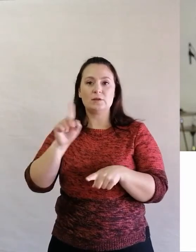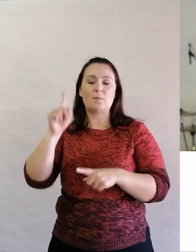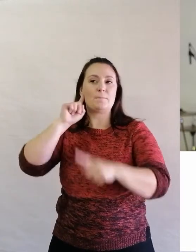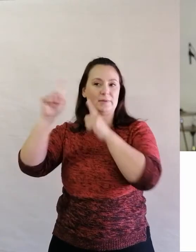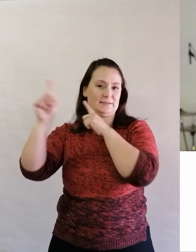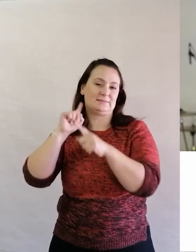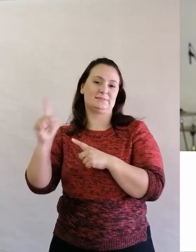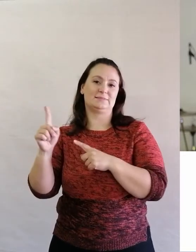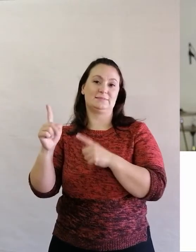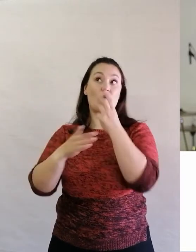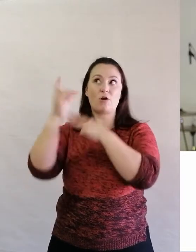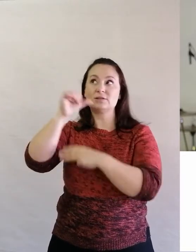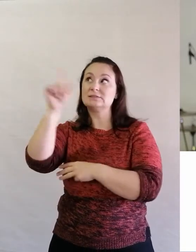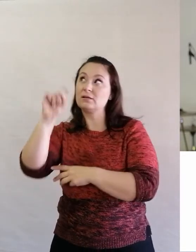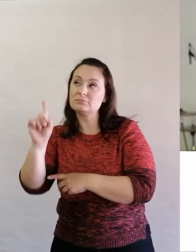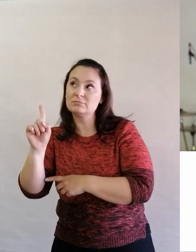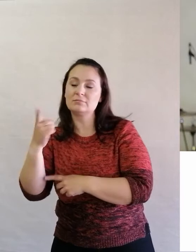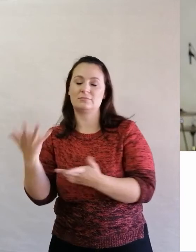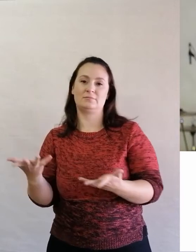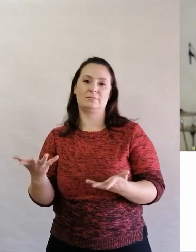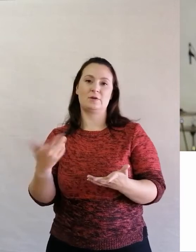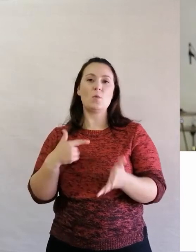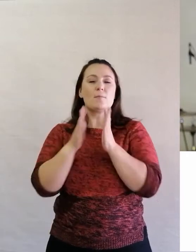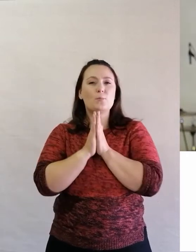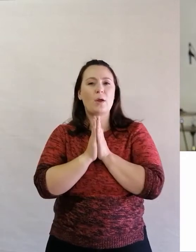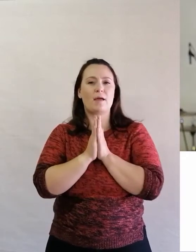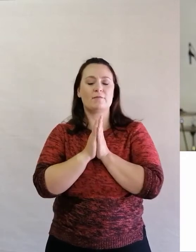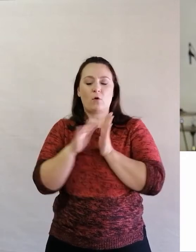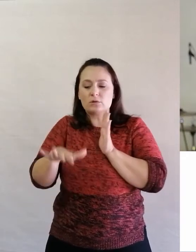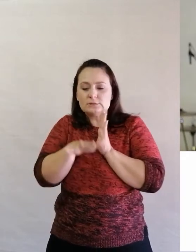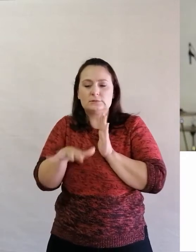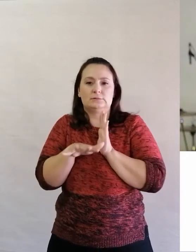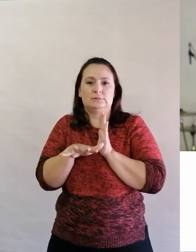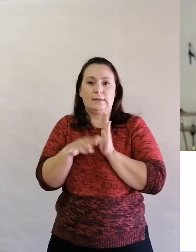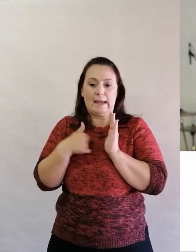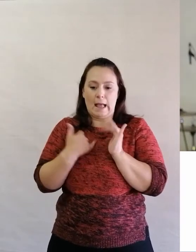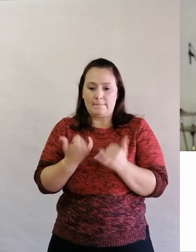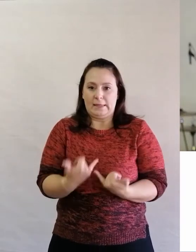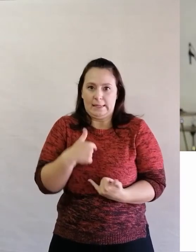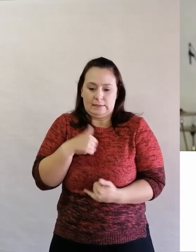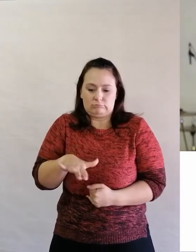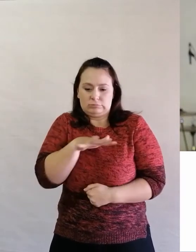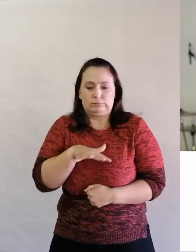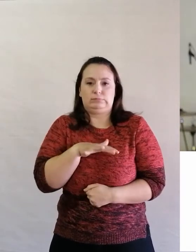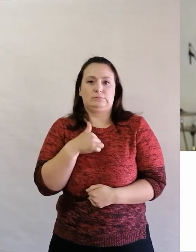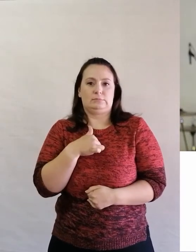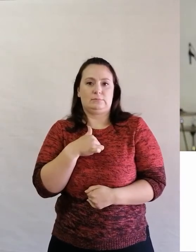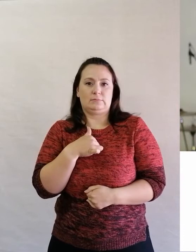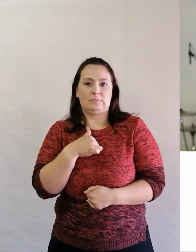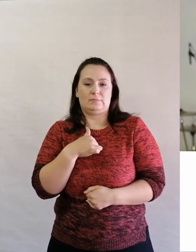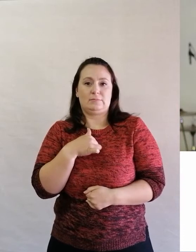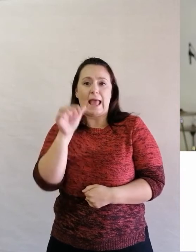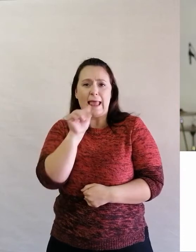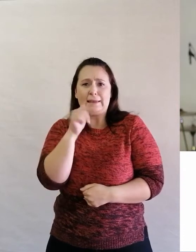says. And when we pray, don't only pray for, you know, the situation around us. And I'm sure Ananias prayed, "Lord, I just pray